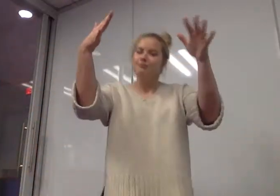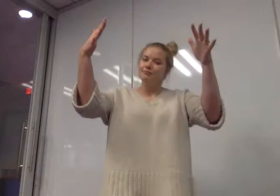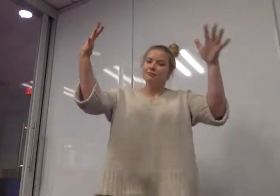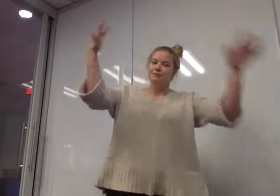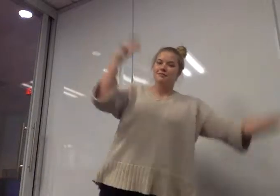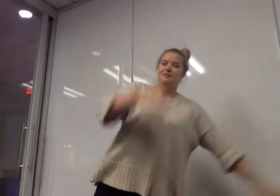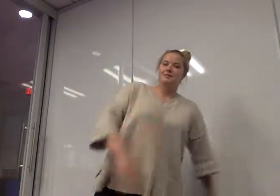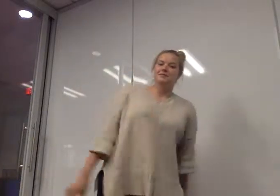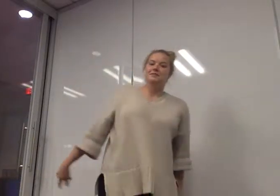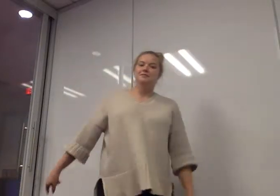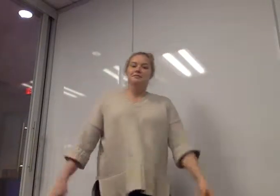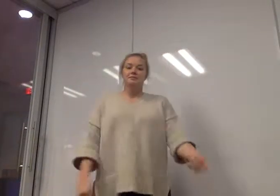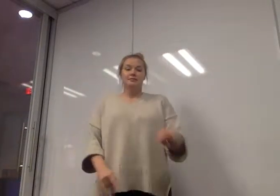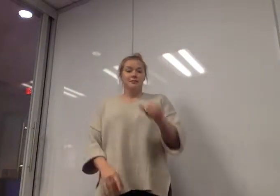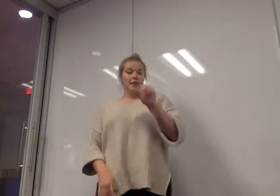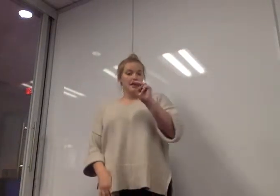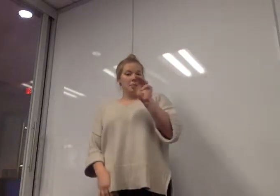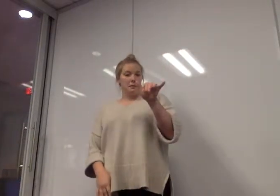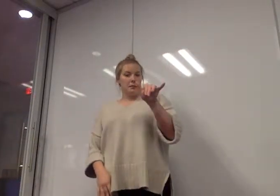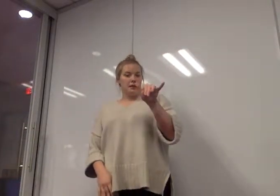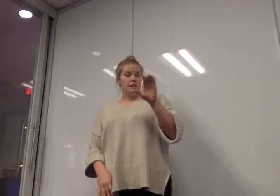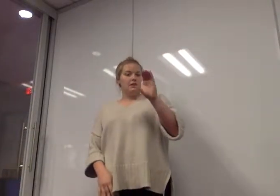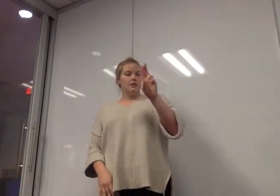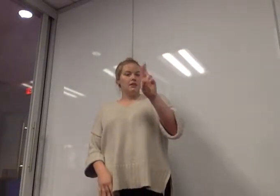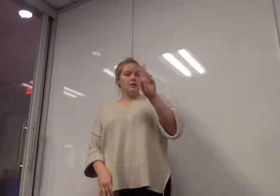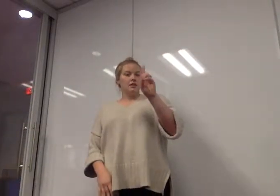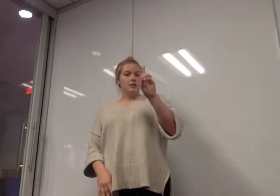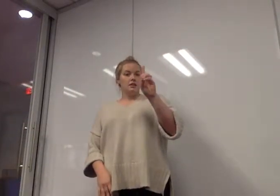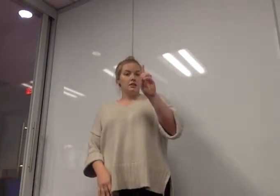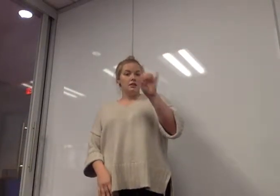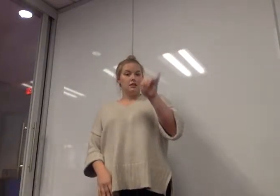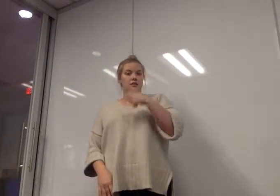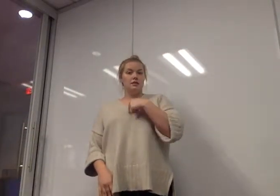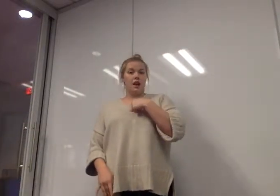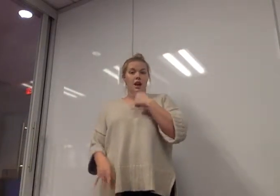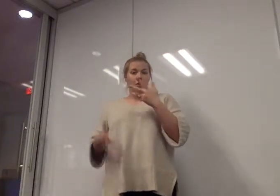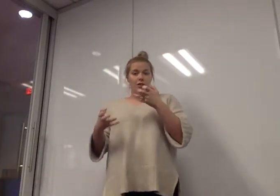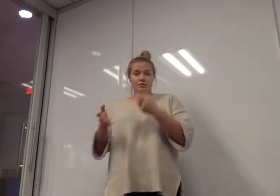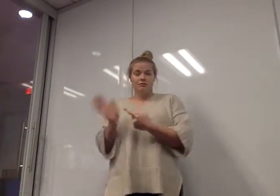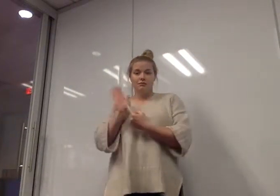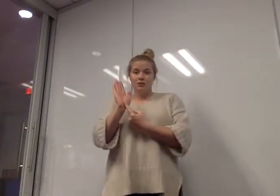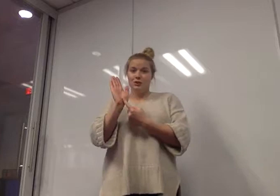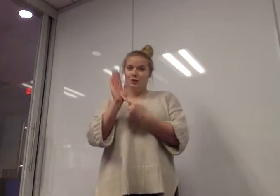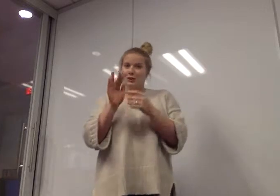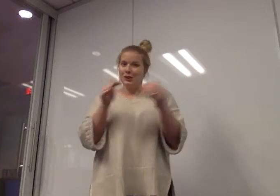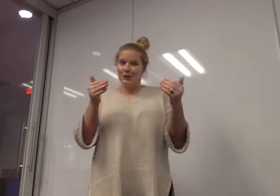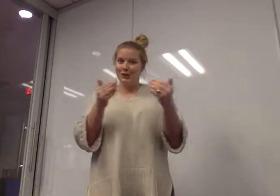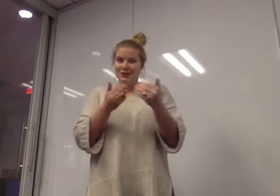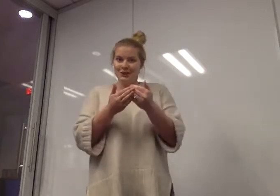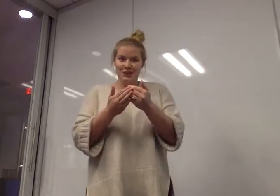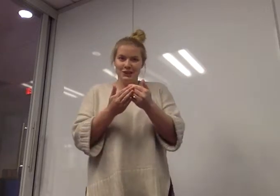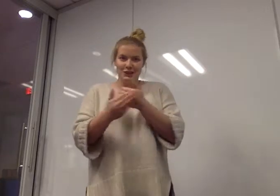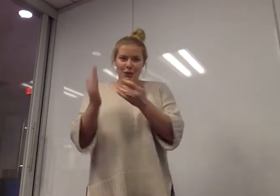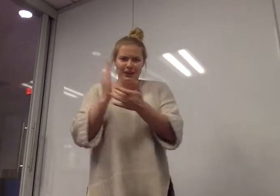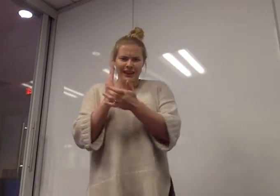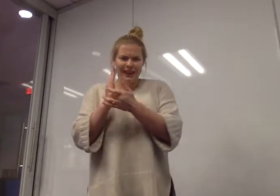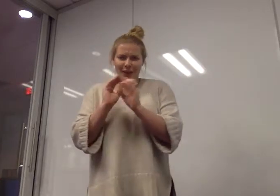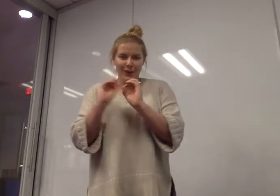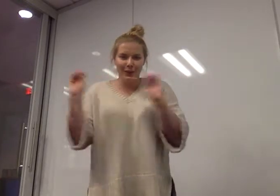So I want to start by offering you a free no-tech life hack. And all it requires of you is this,